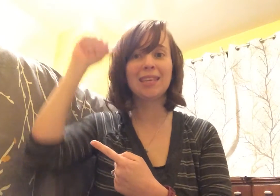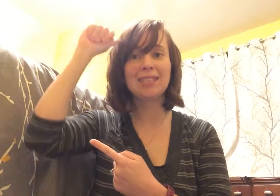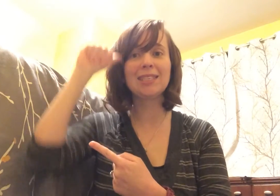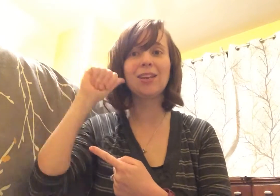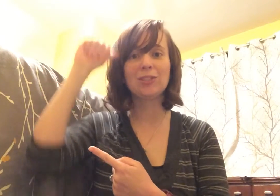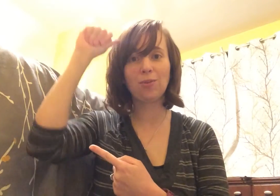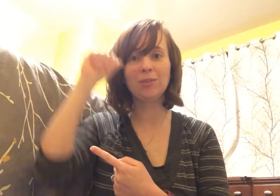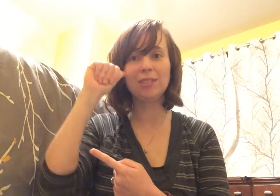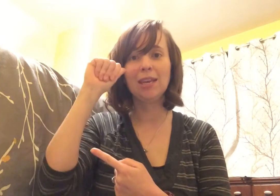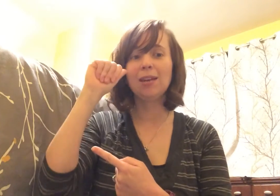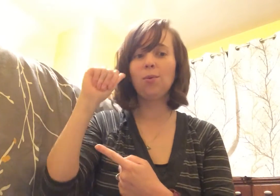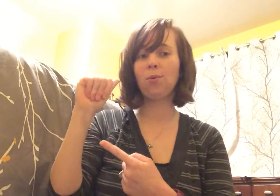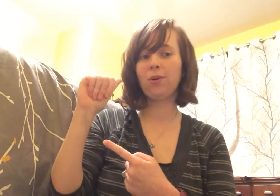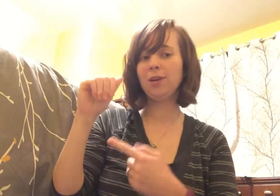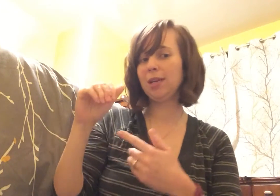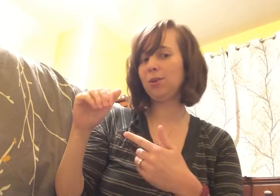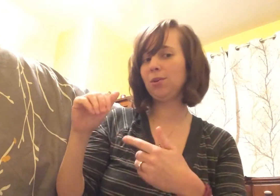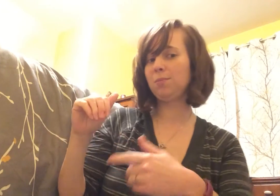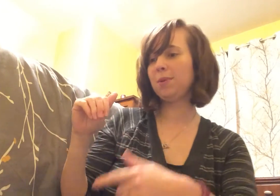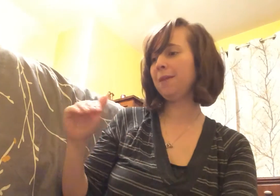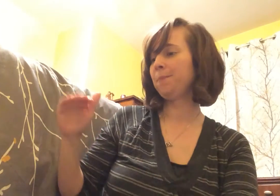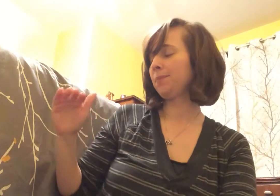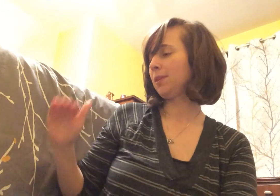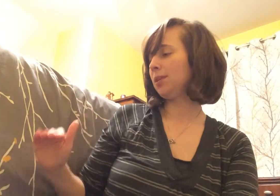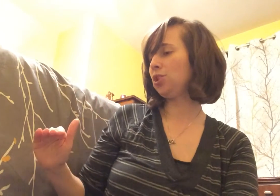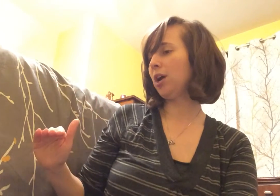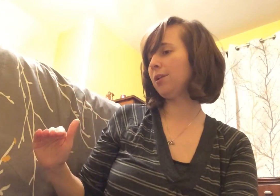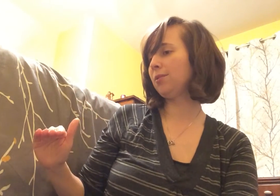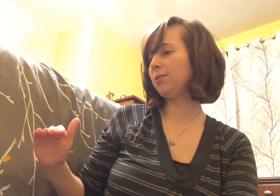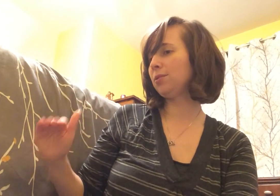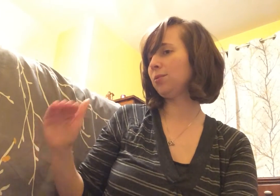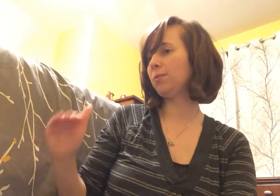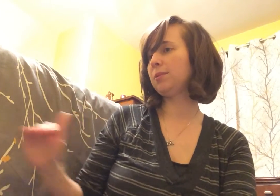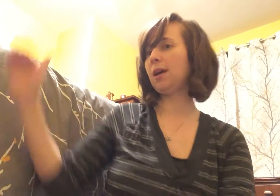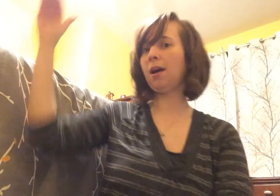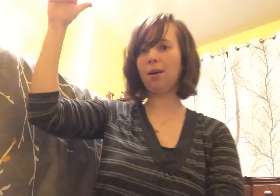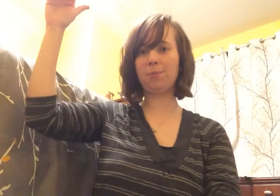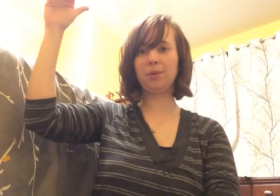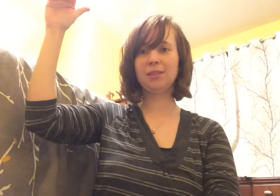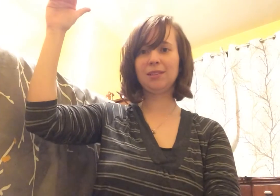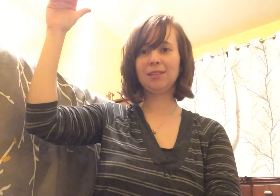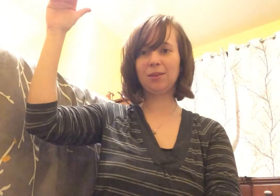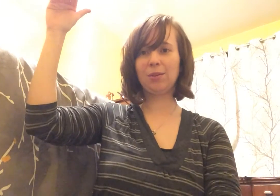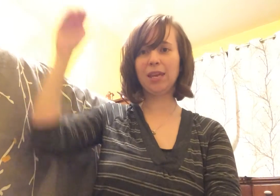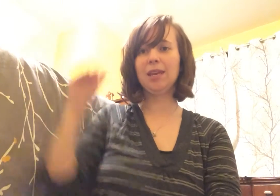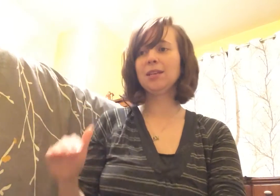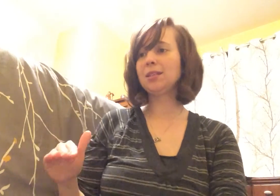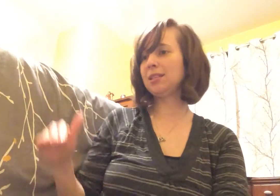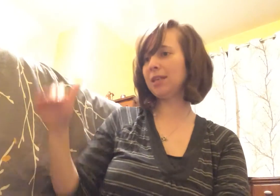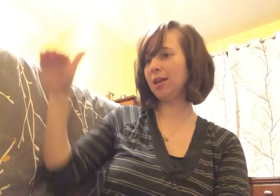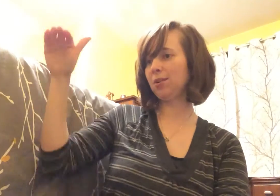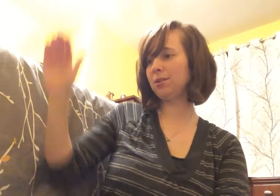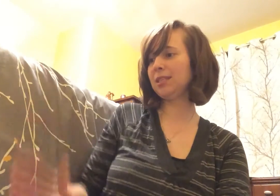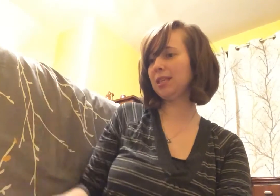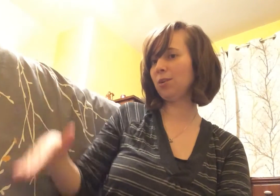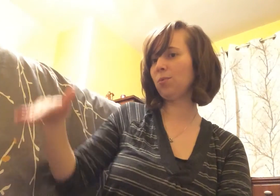this, adult. Or it could be child grows up. Okay, so this is kind of